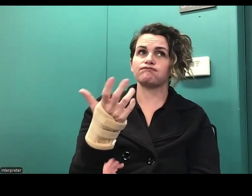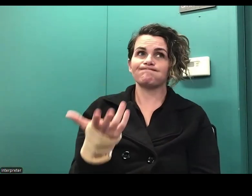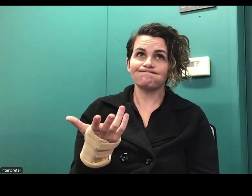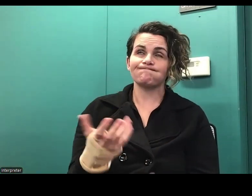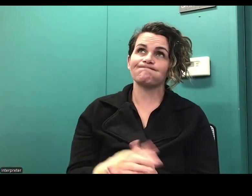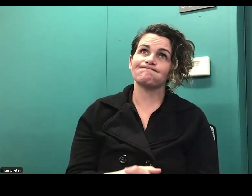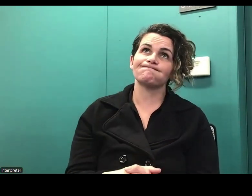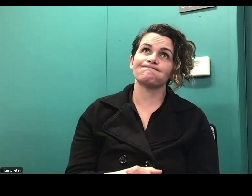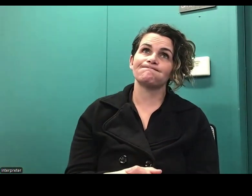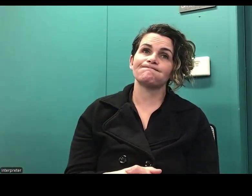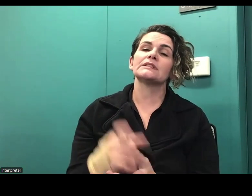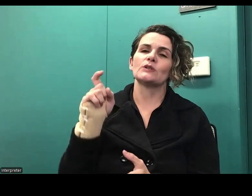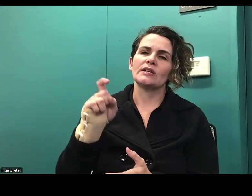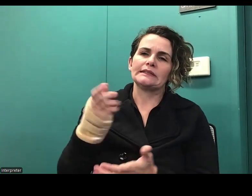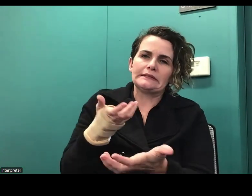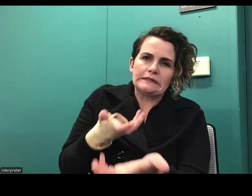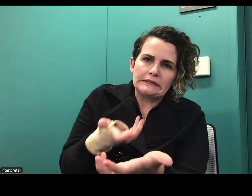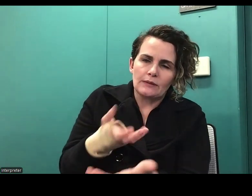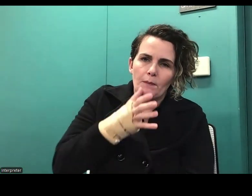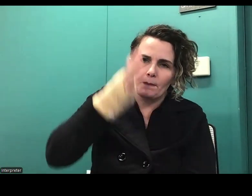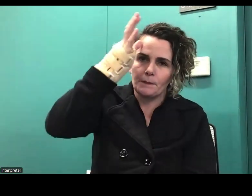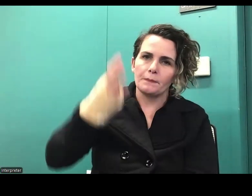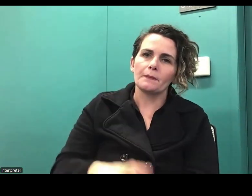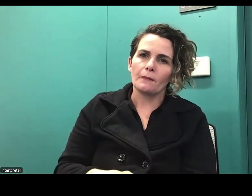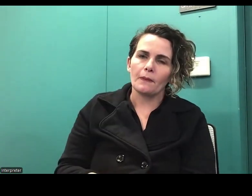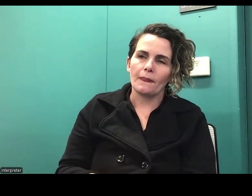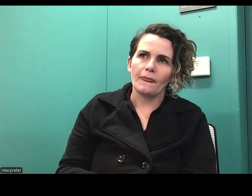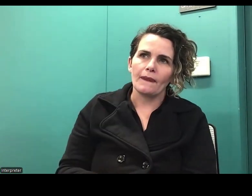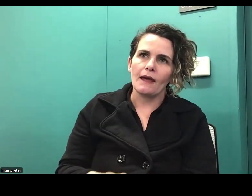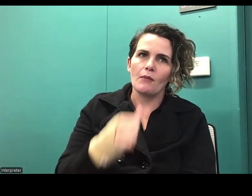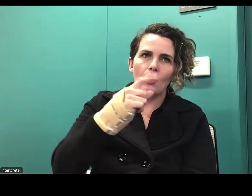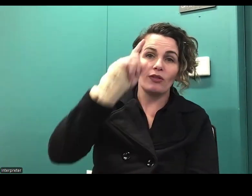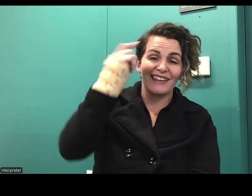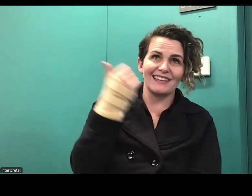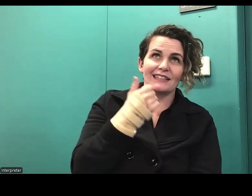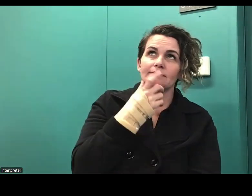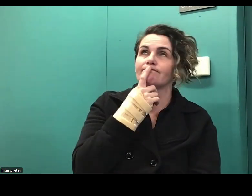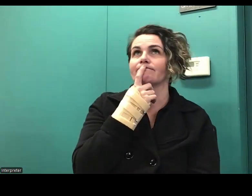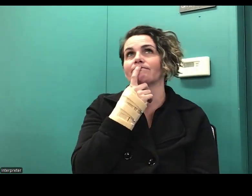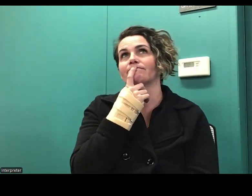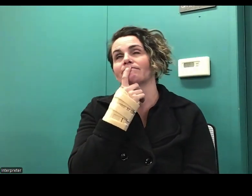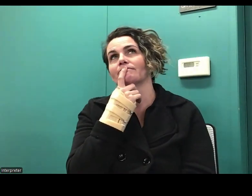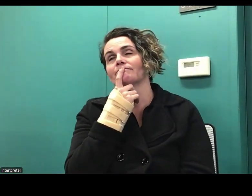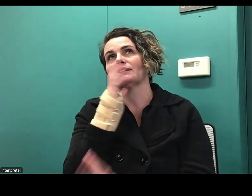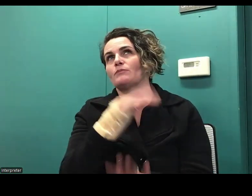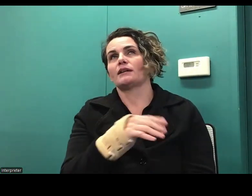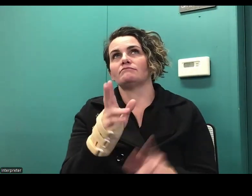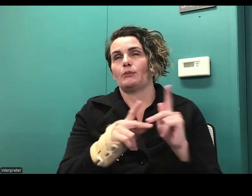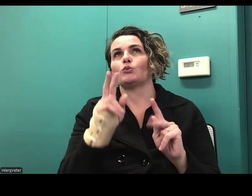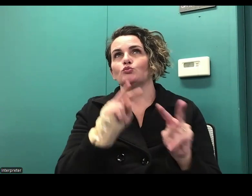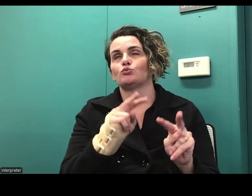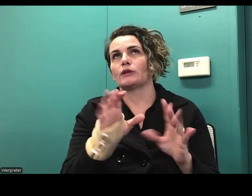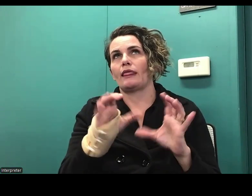you have to, you need to work with the parents. But I don't think anyone's monitoring, well, never mind, people are monitoring classrooms.